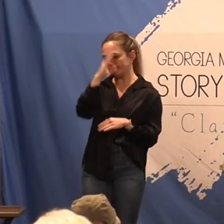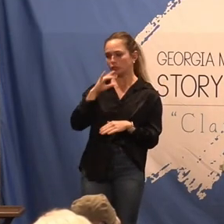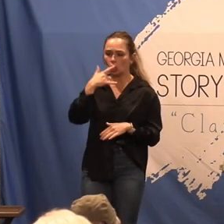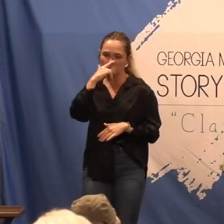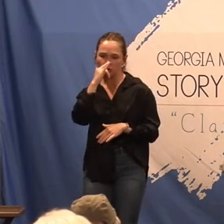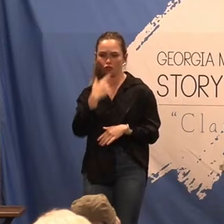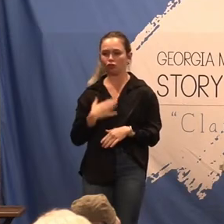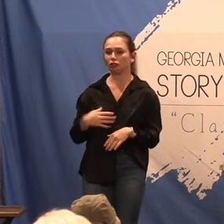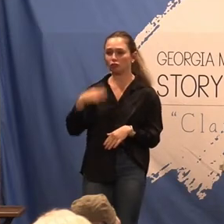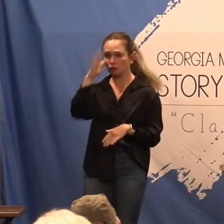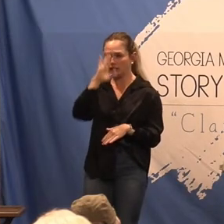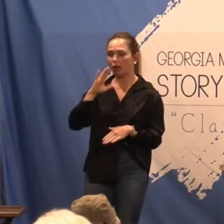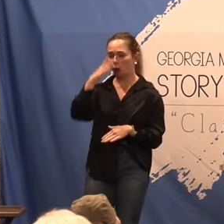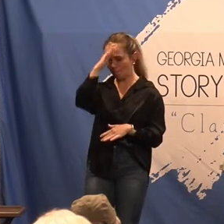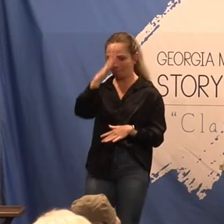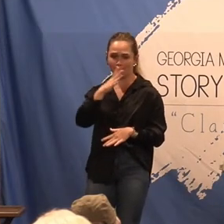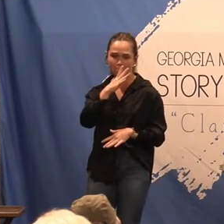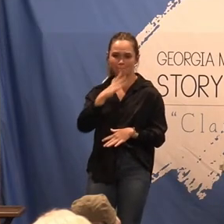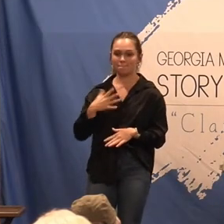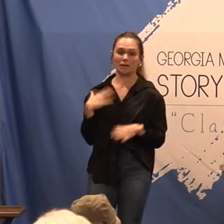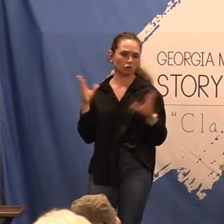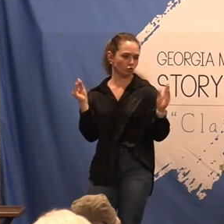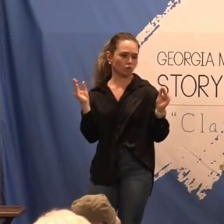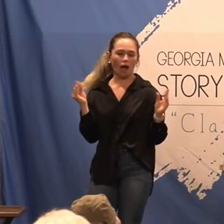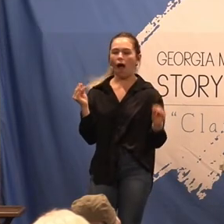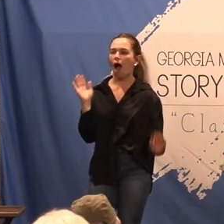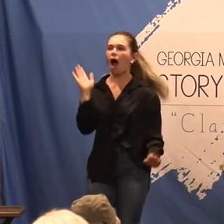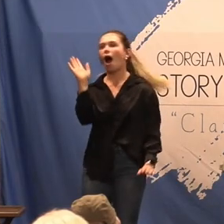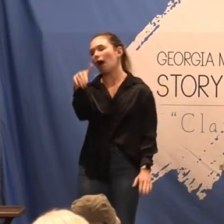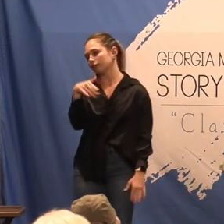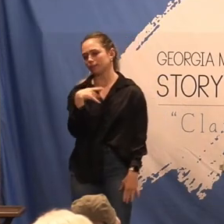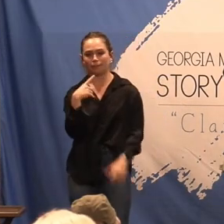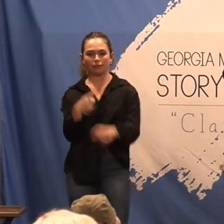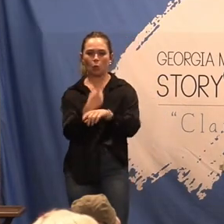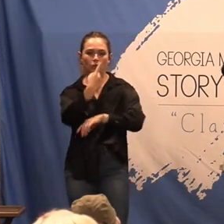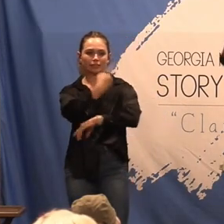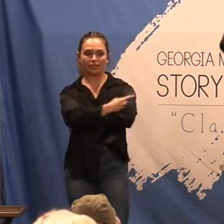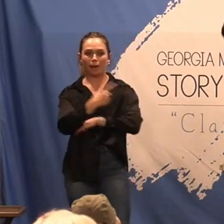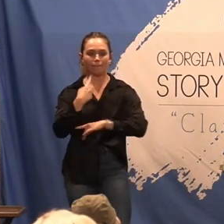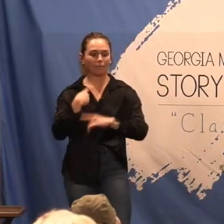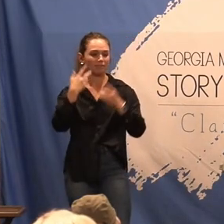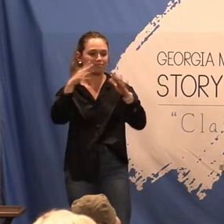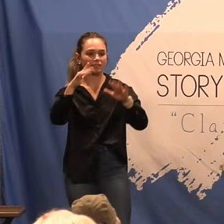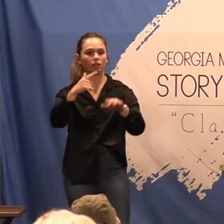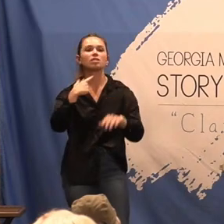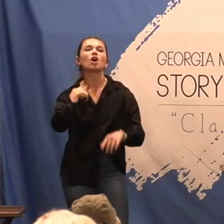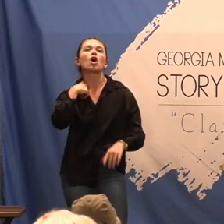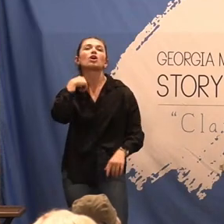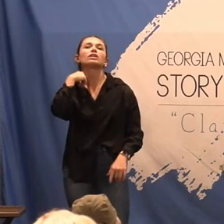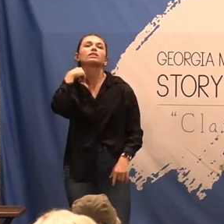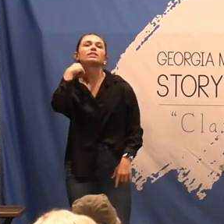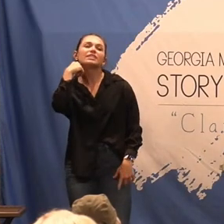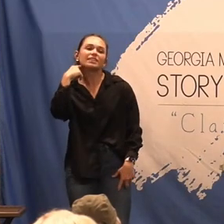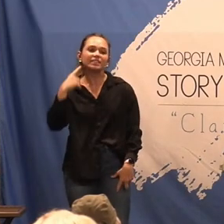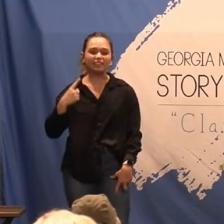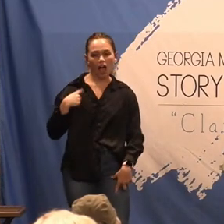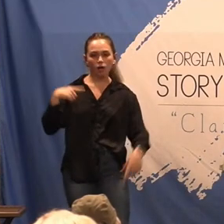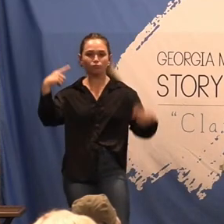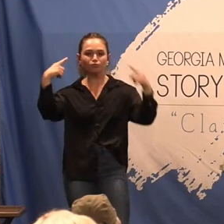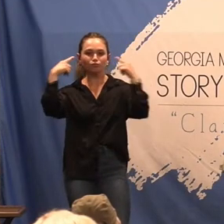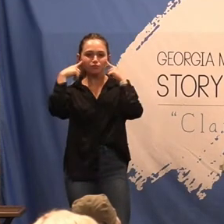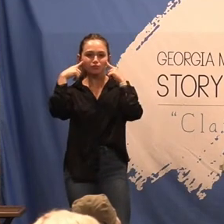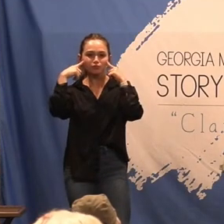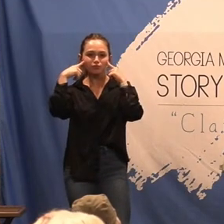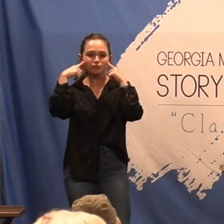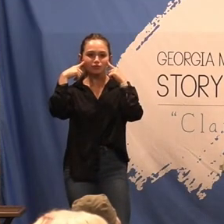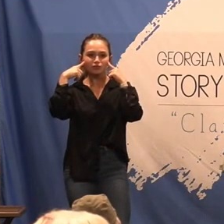and godparents. And the crabs, they were something in those days, because at the end of their long necks, they had pert little heads